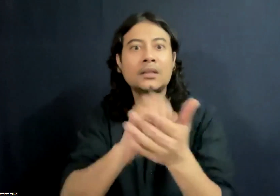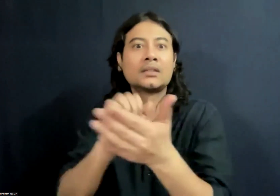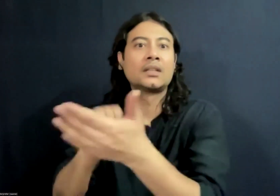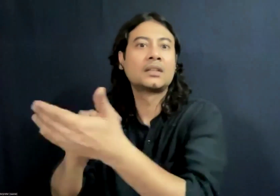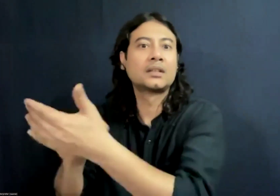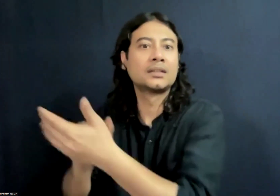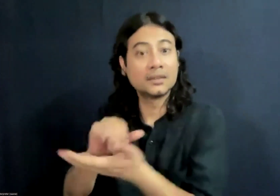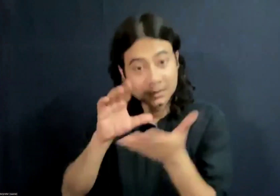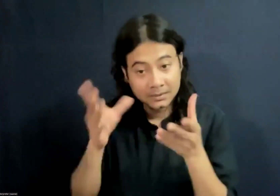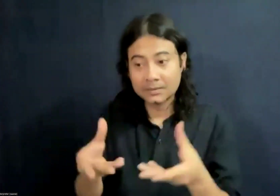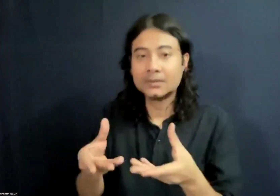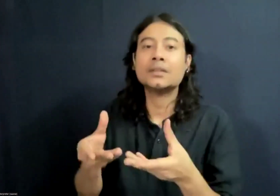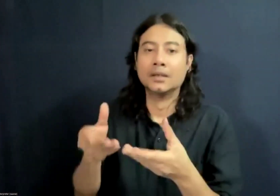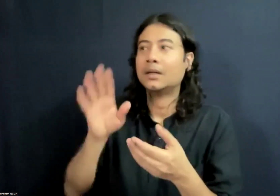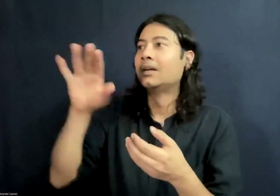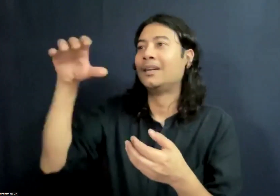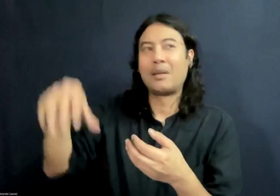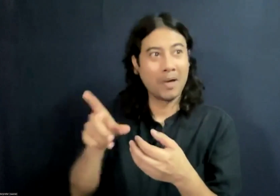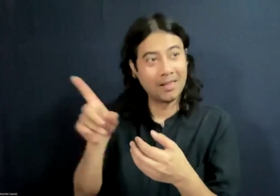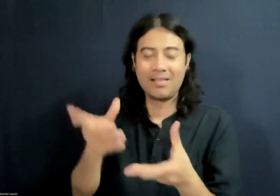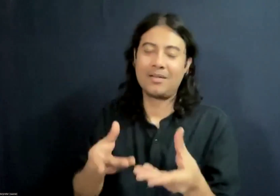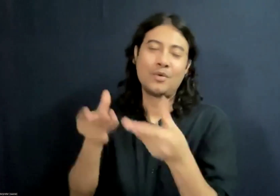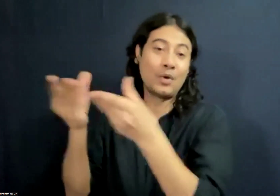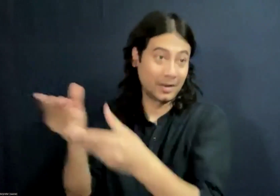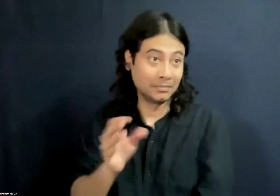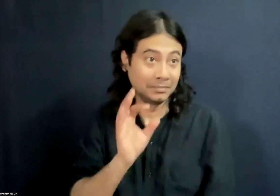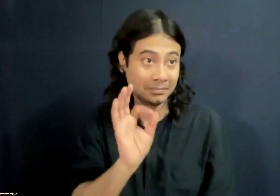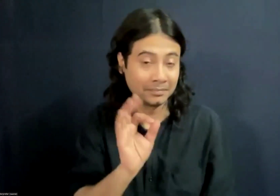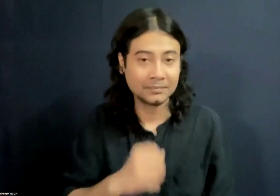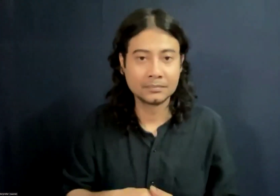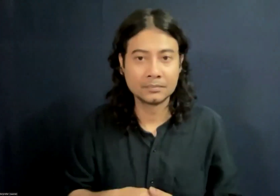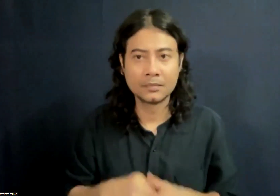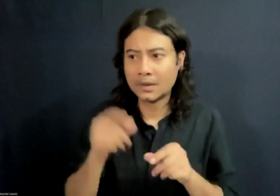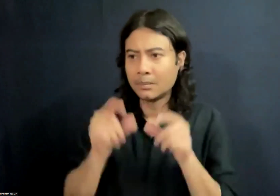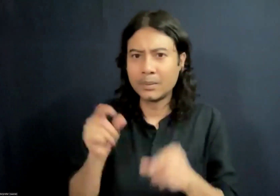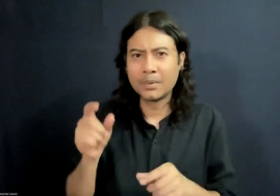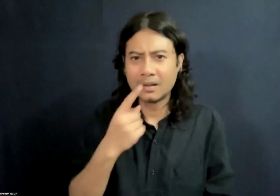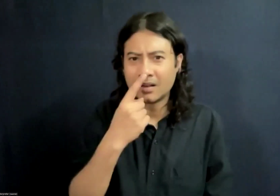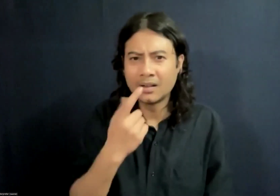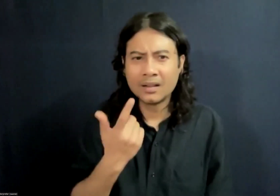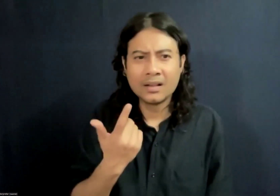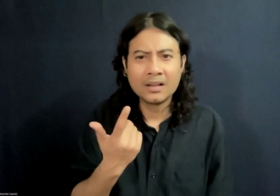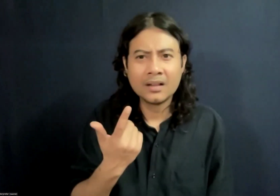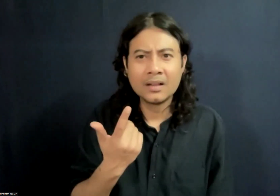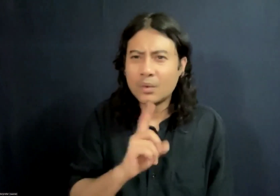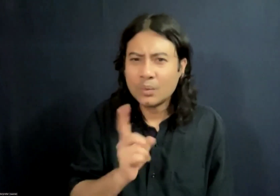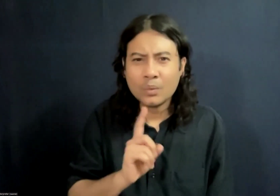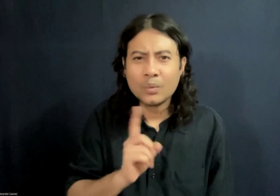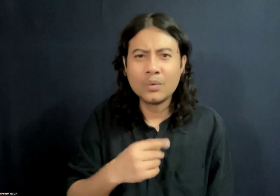forcing them to give donation. So this again is category of mode of charity in mode of passion,